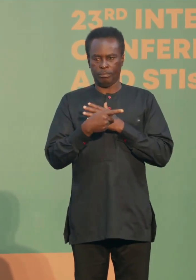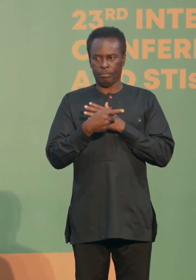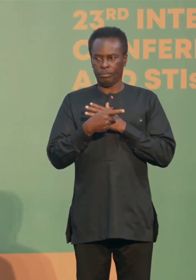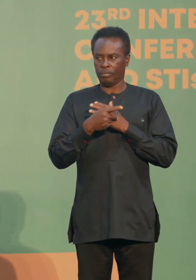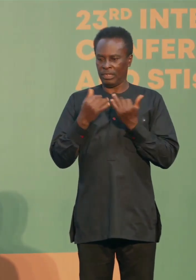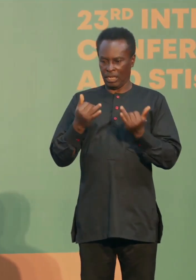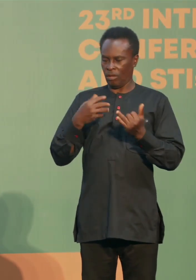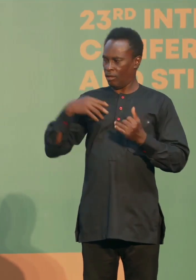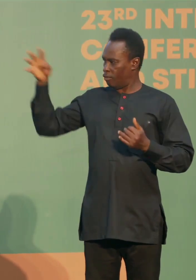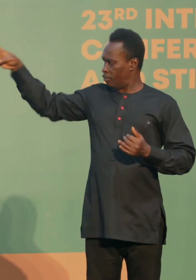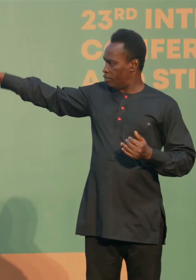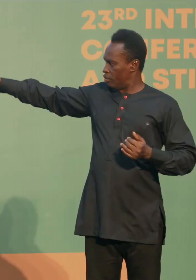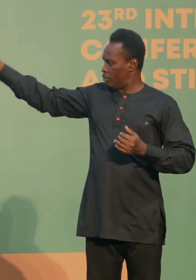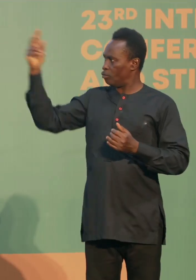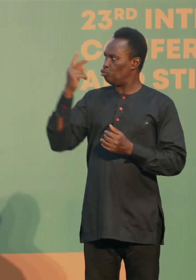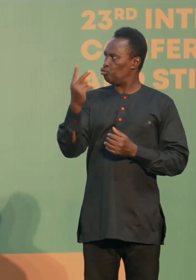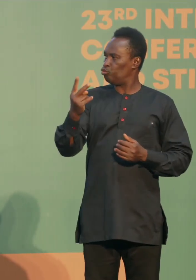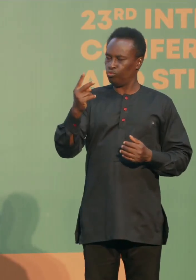We only have 2